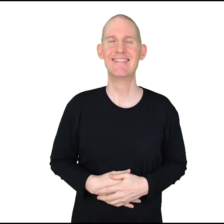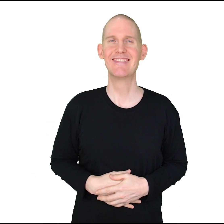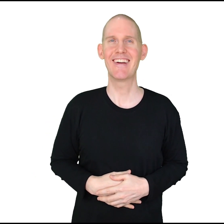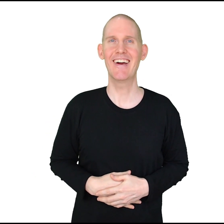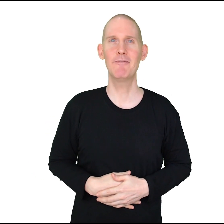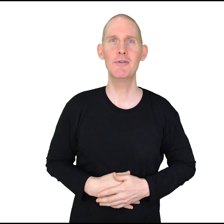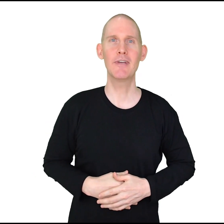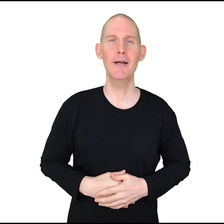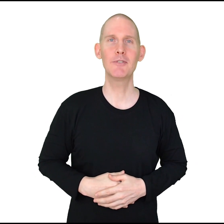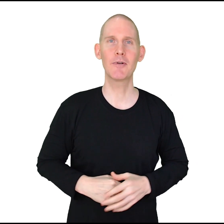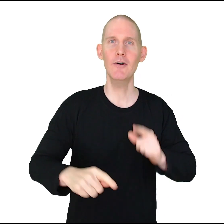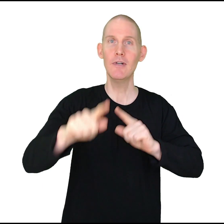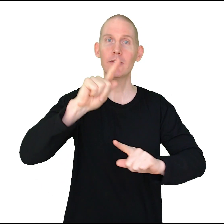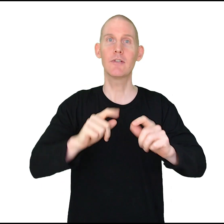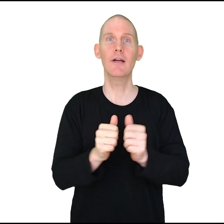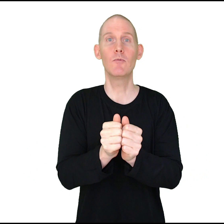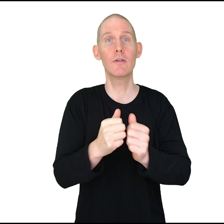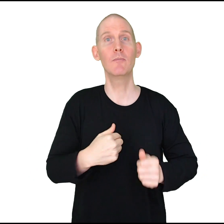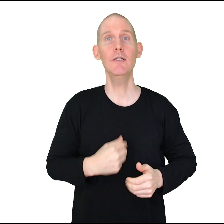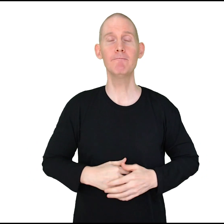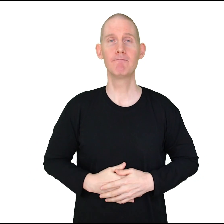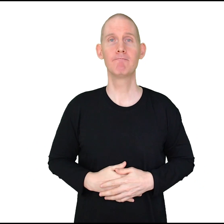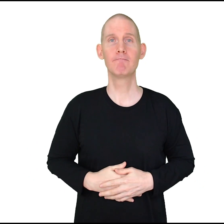All right, a few times. Here we go. Sign with me.